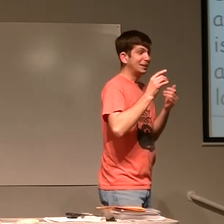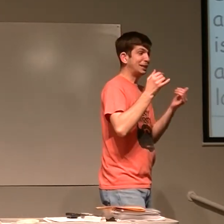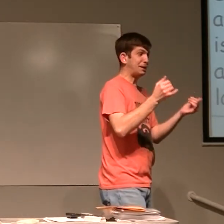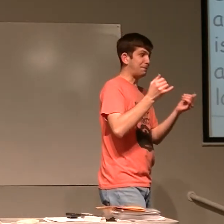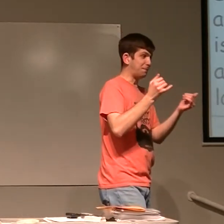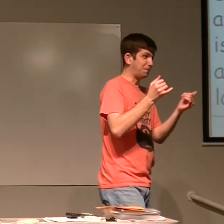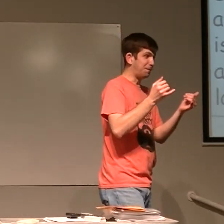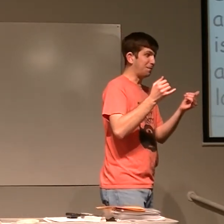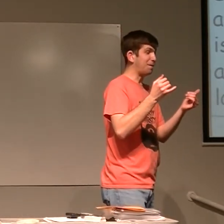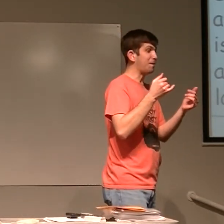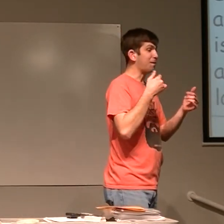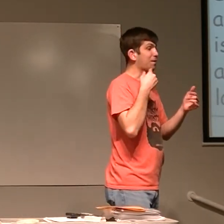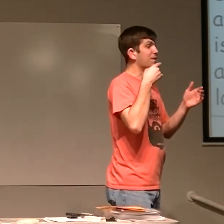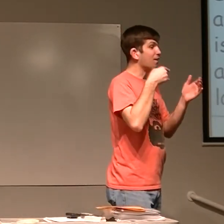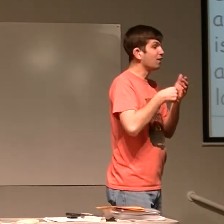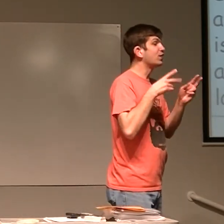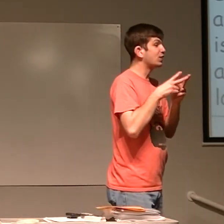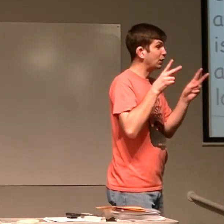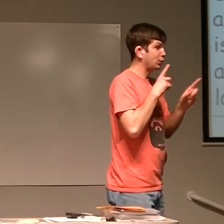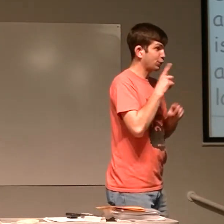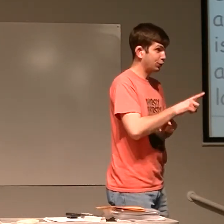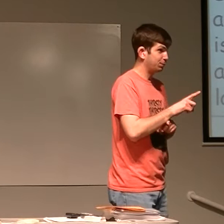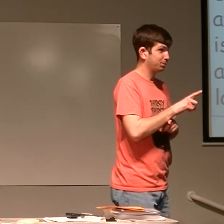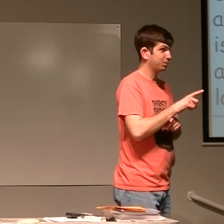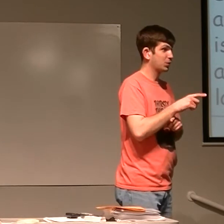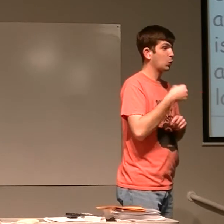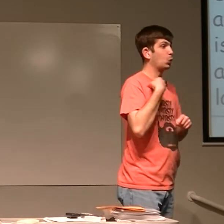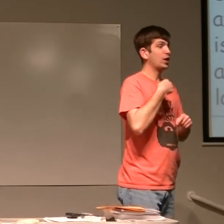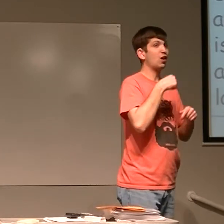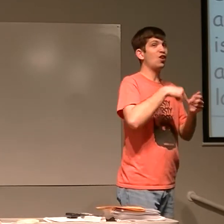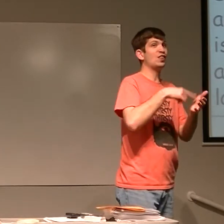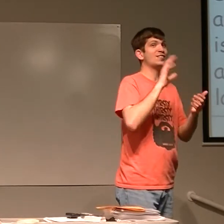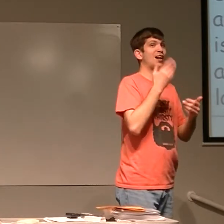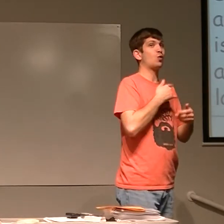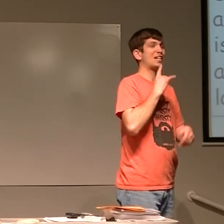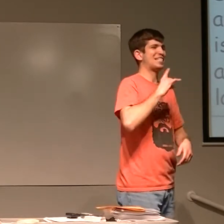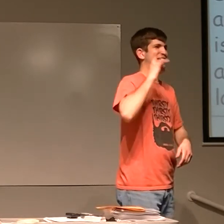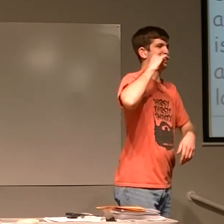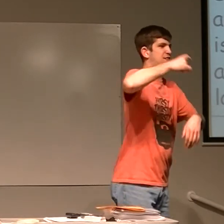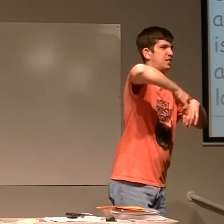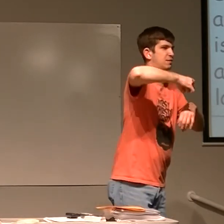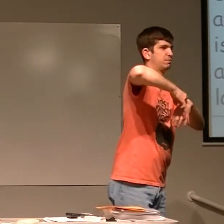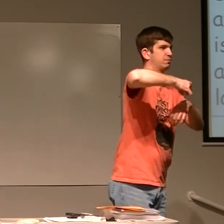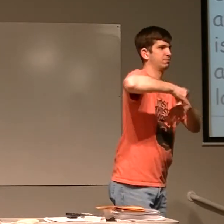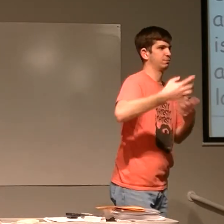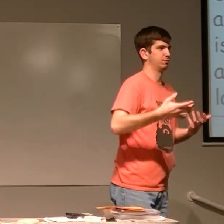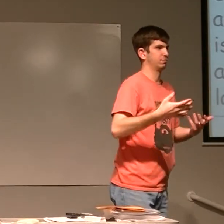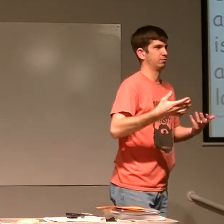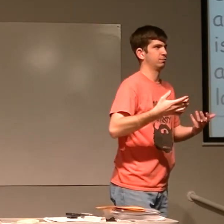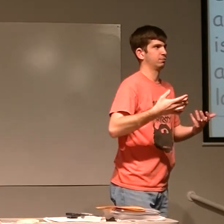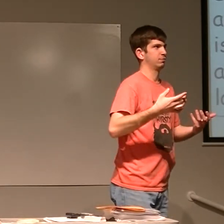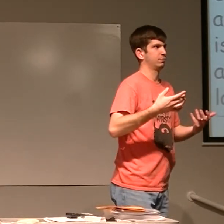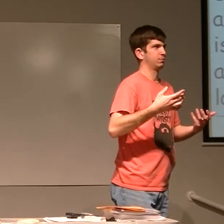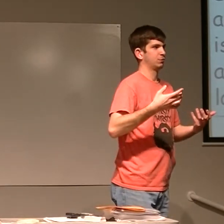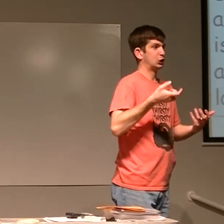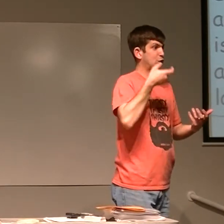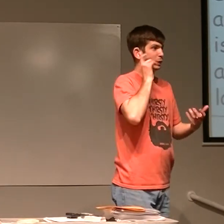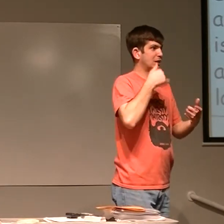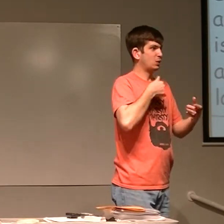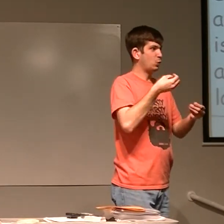Now, this is very true. We call this our deaf time. Just recently when we